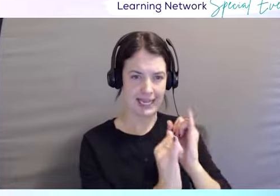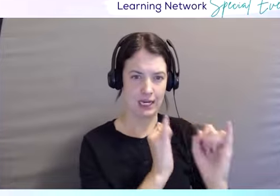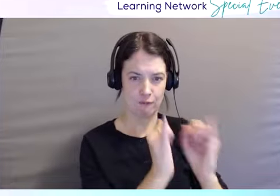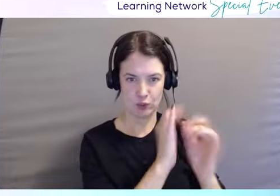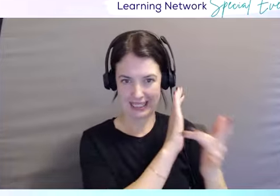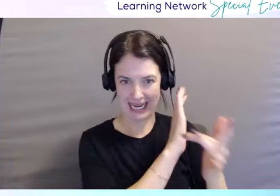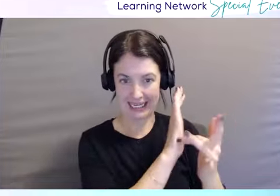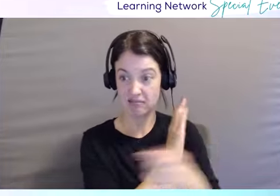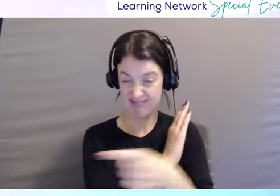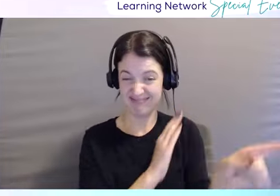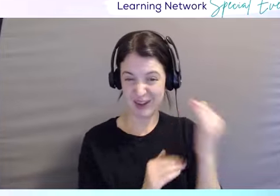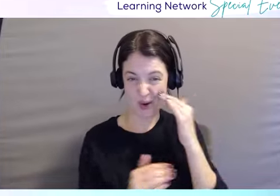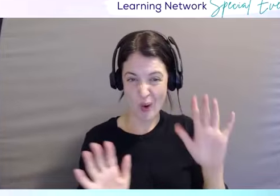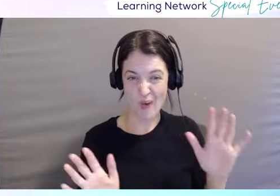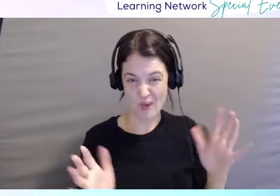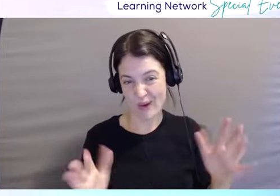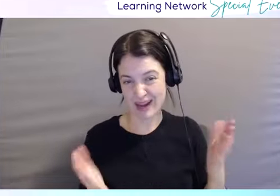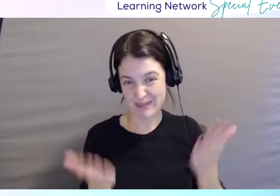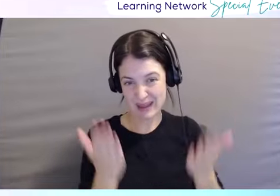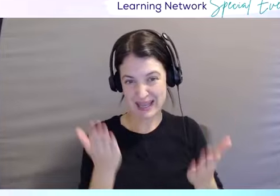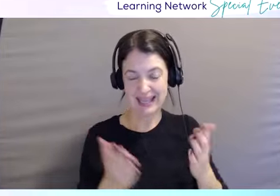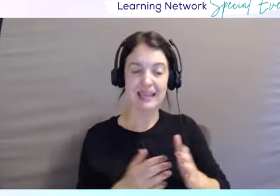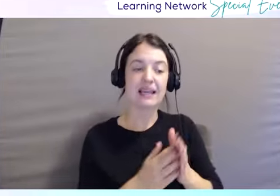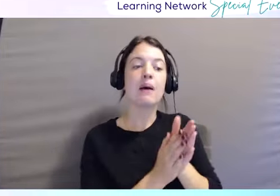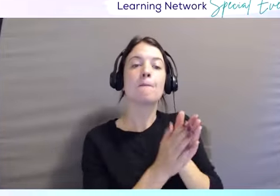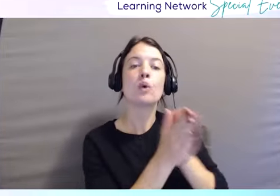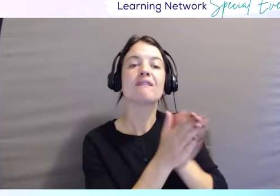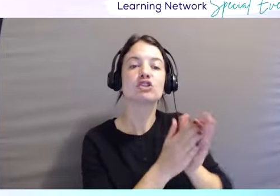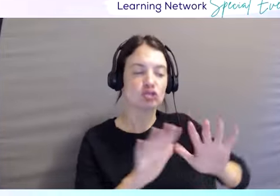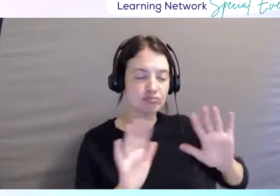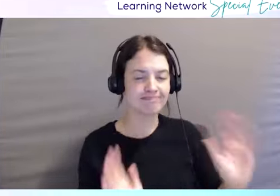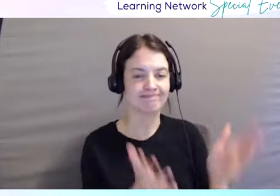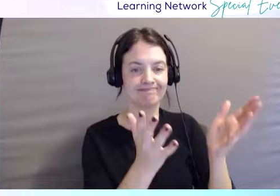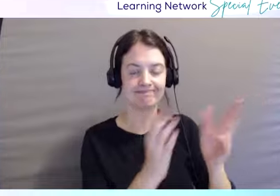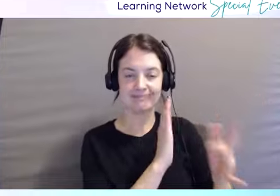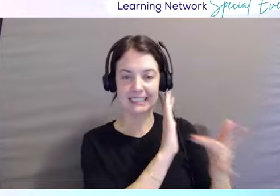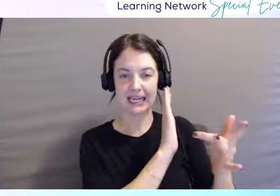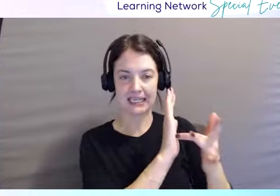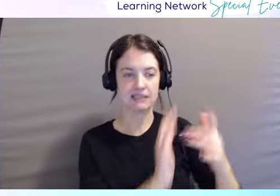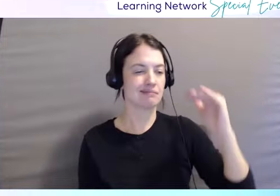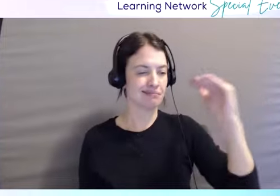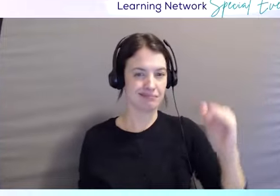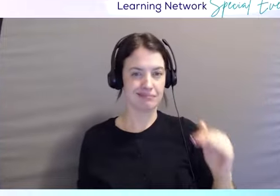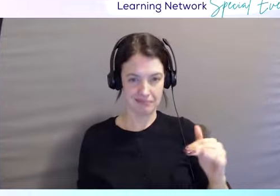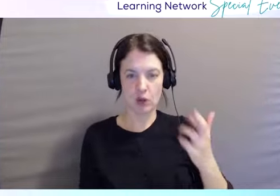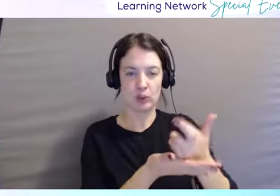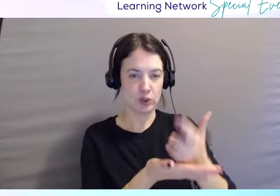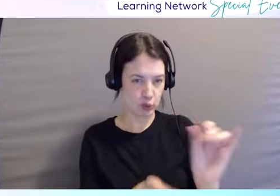you can find this resource I've mentioned here on the right and others on the list, is by looking at, in